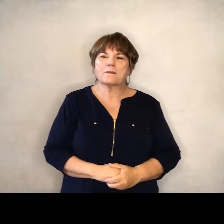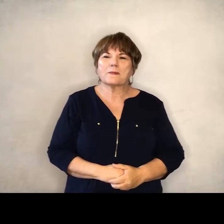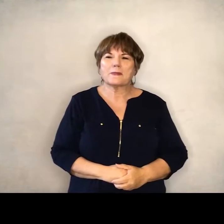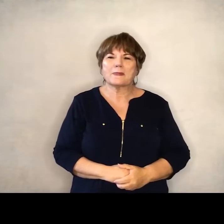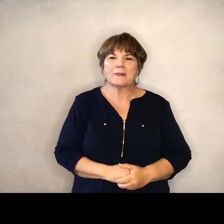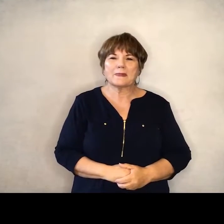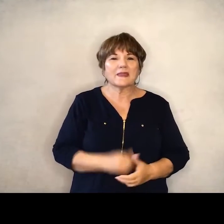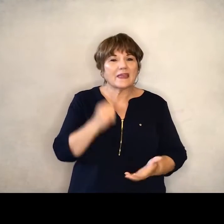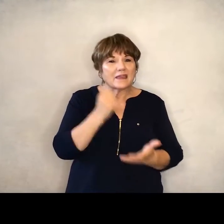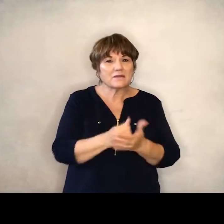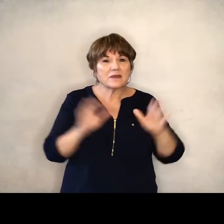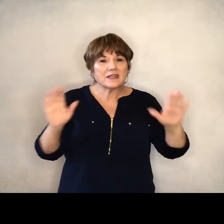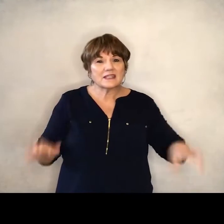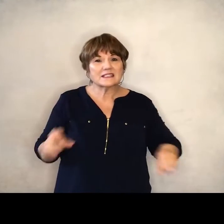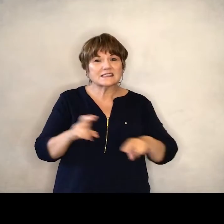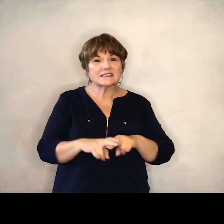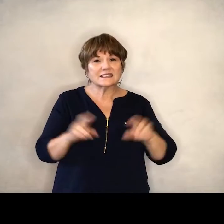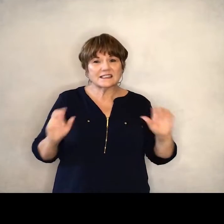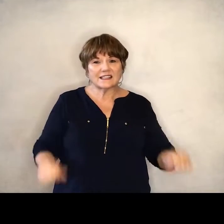Seated.